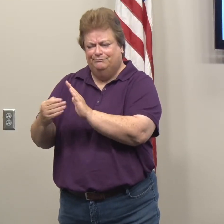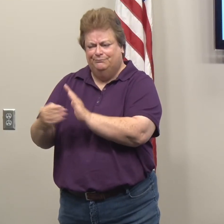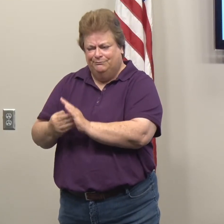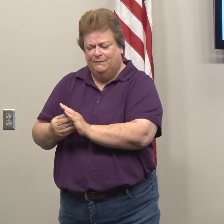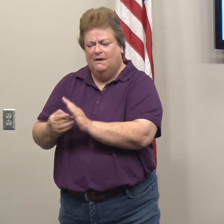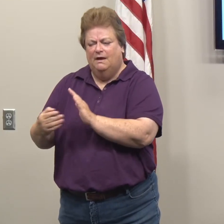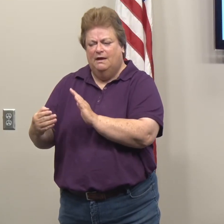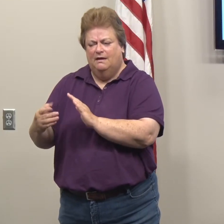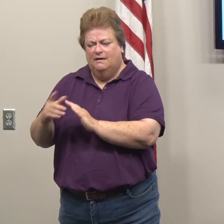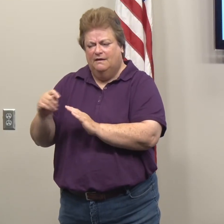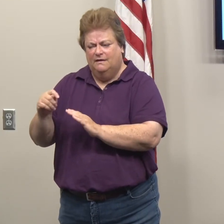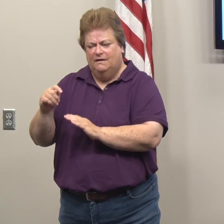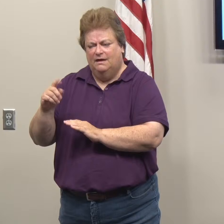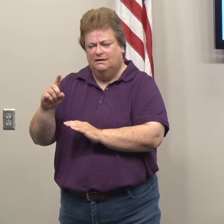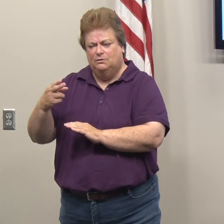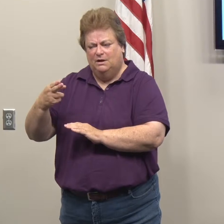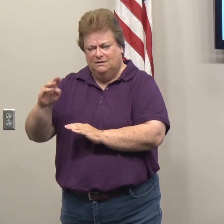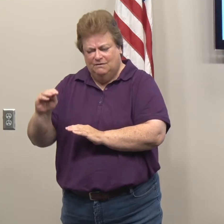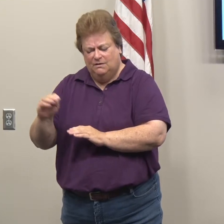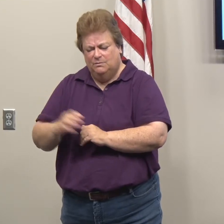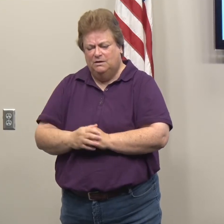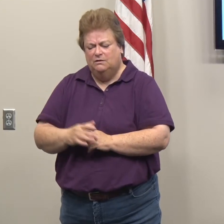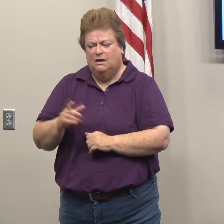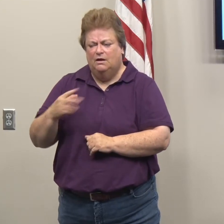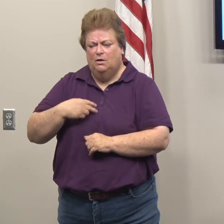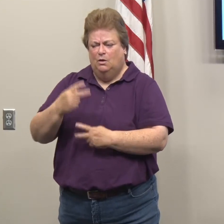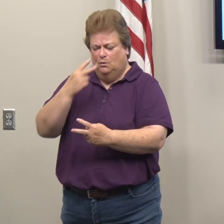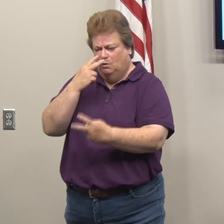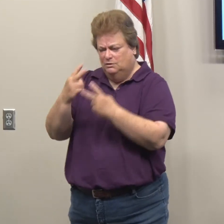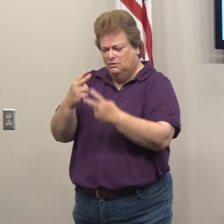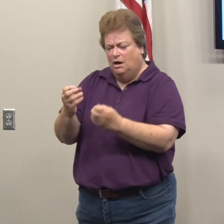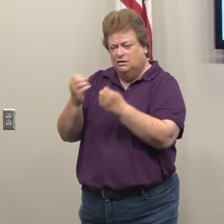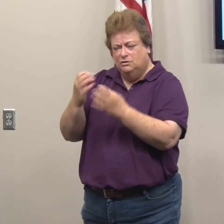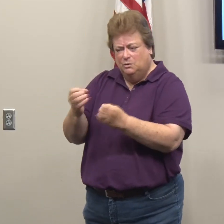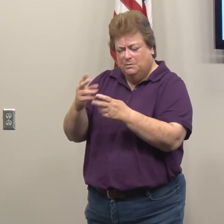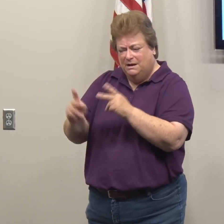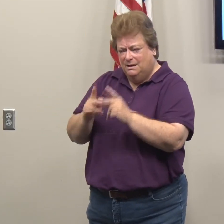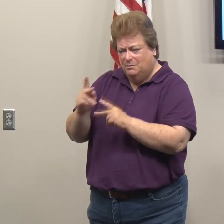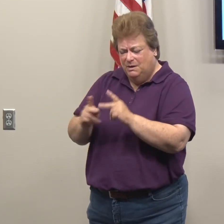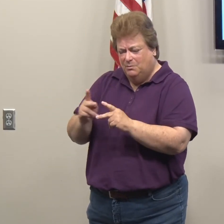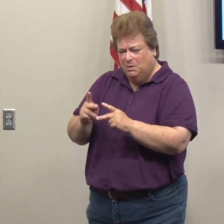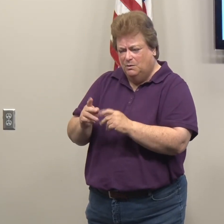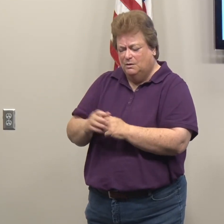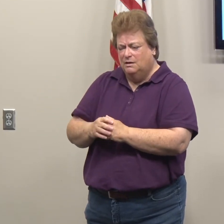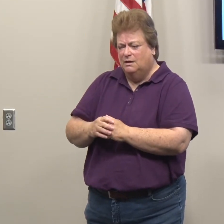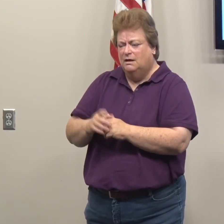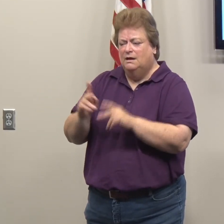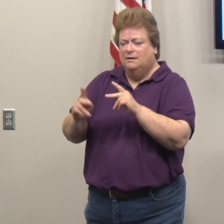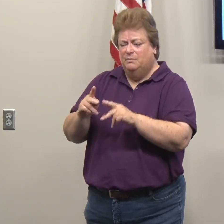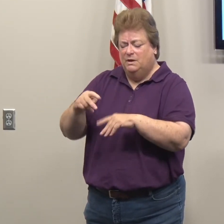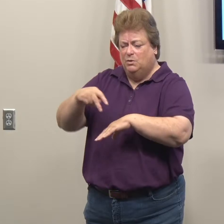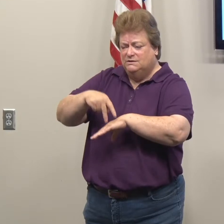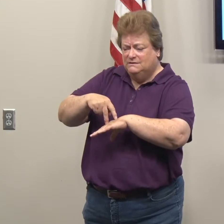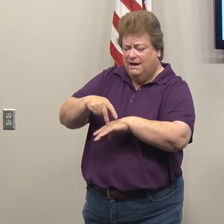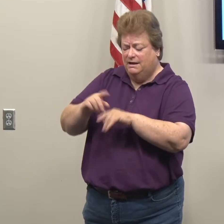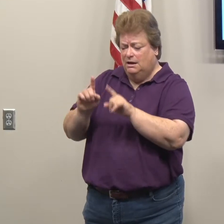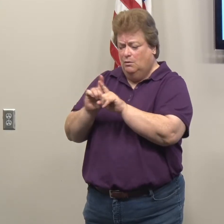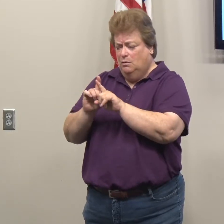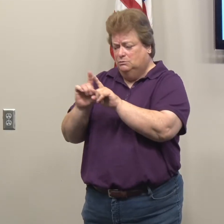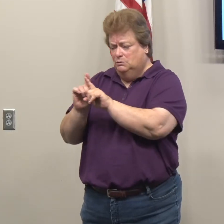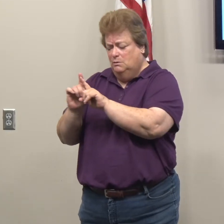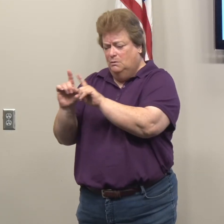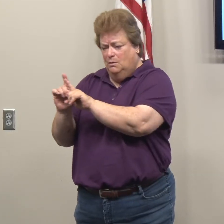health measure. We saw overcrowding, seating capacity crowding, patrons standing shoulder to